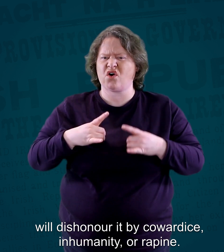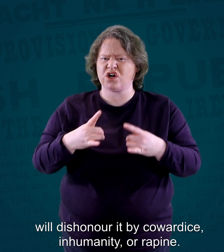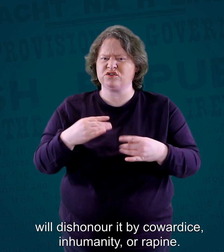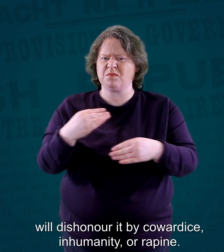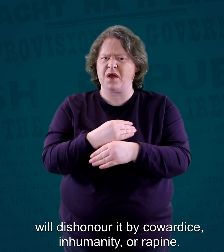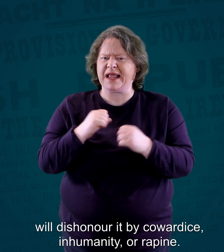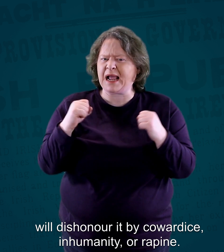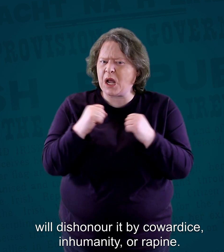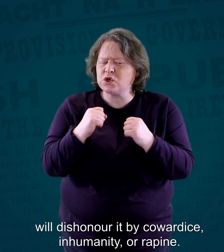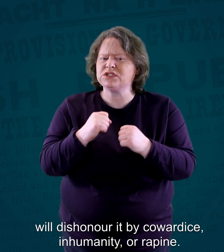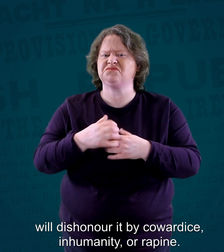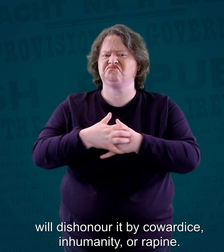cowardice, inhumanity or rapine.